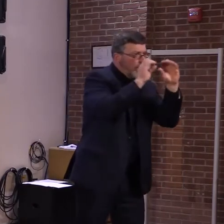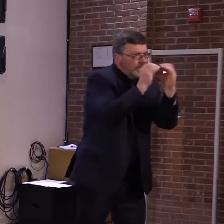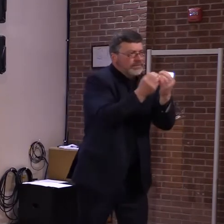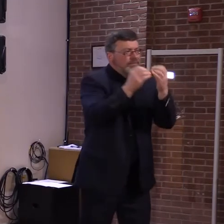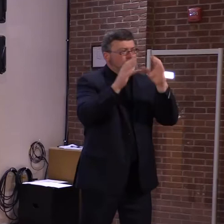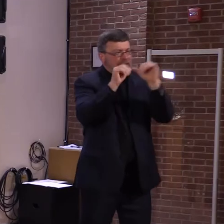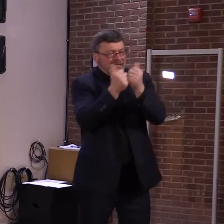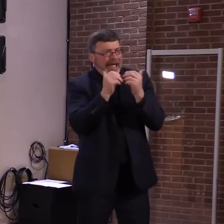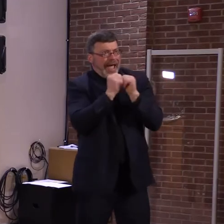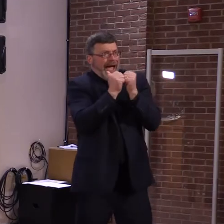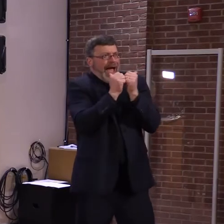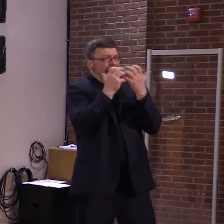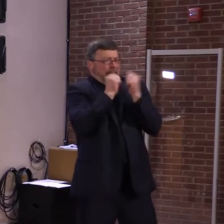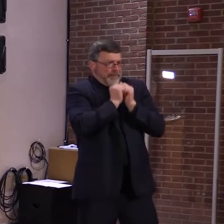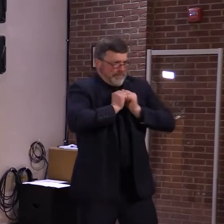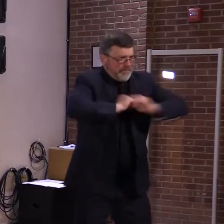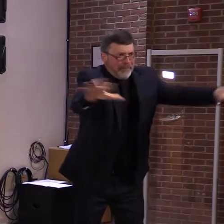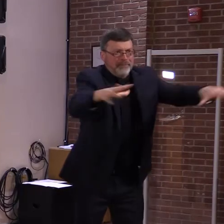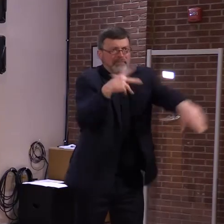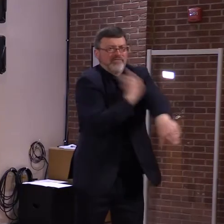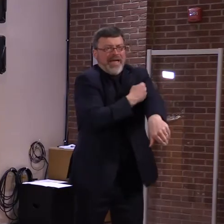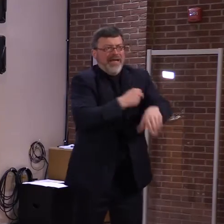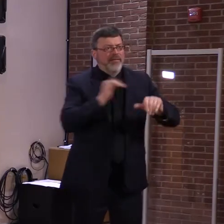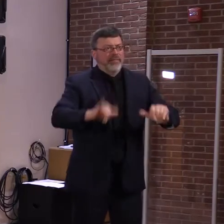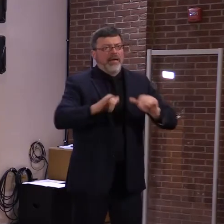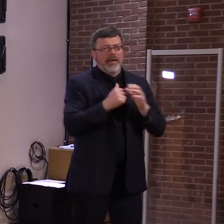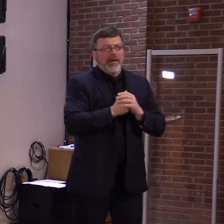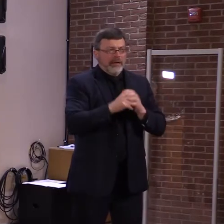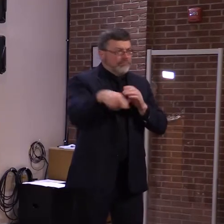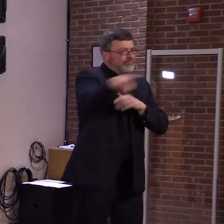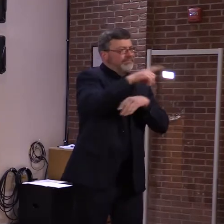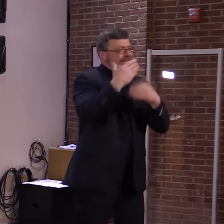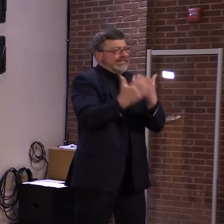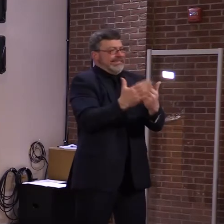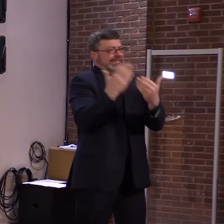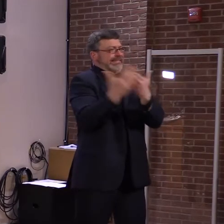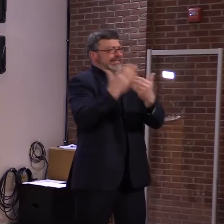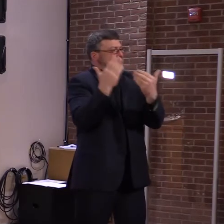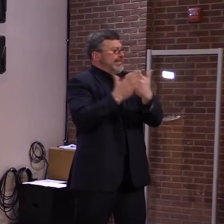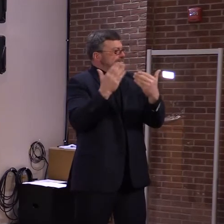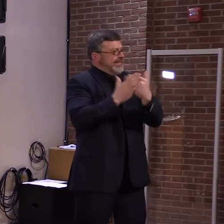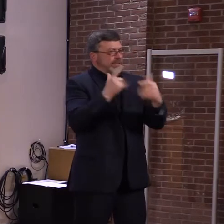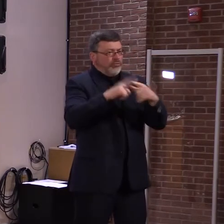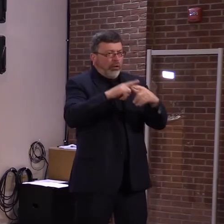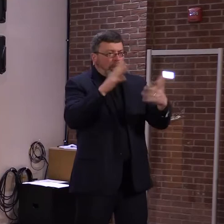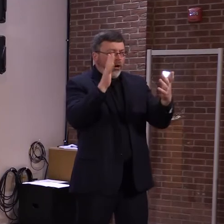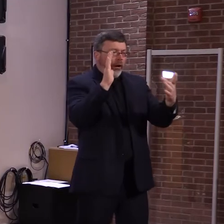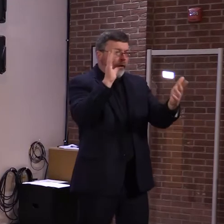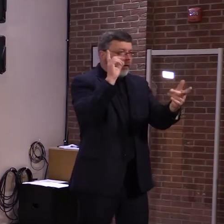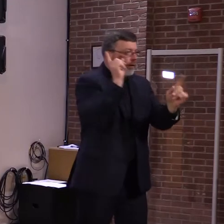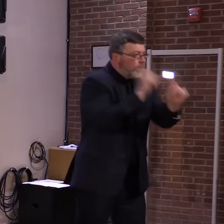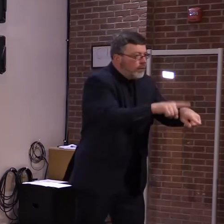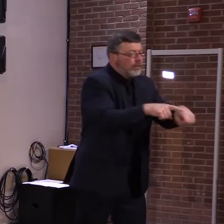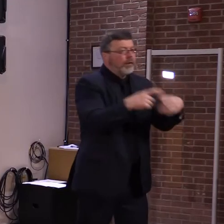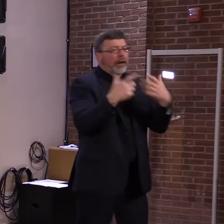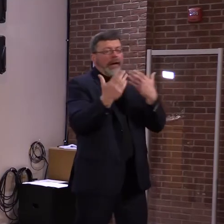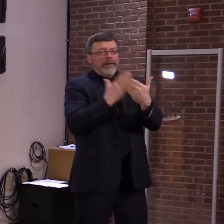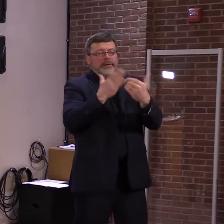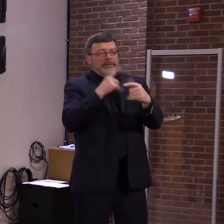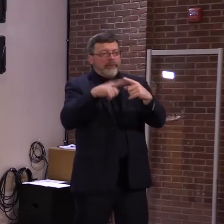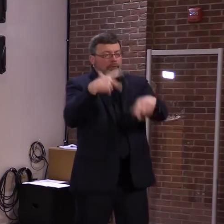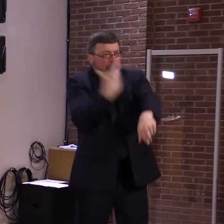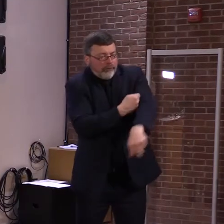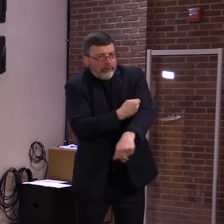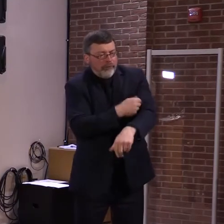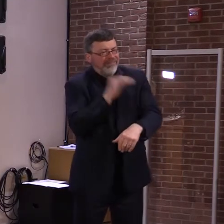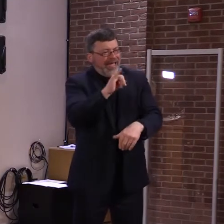to try to reach as many Vermonters as possible and offer convenient opportunities to be vaccinated. Next week, those who